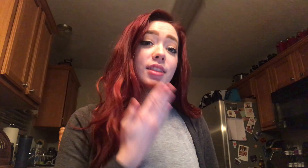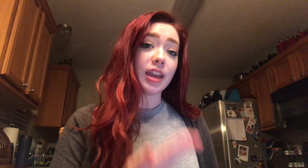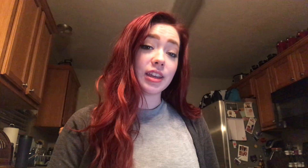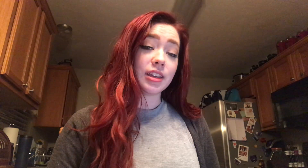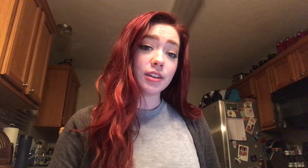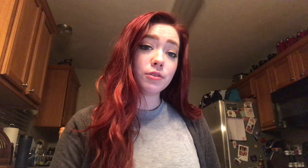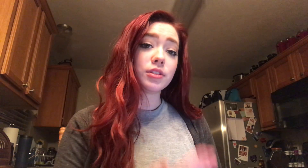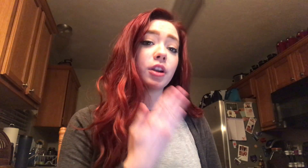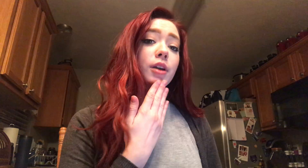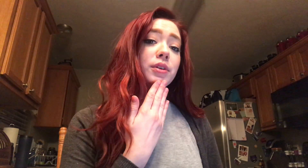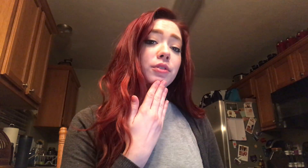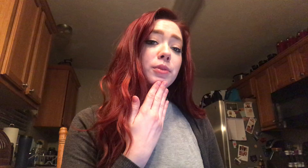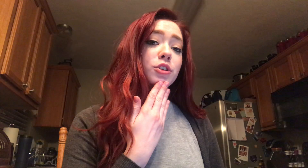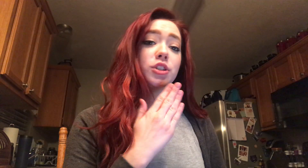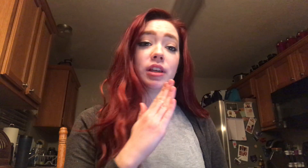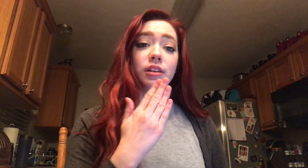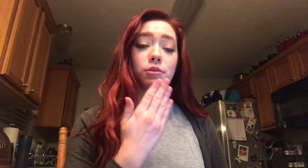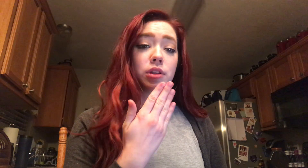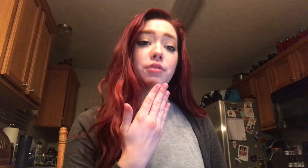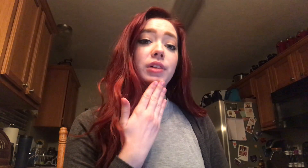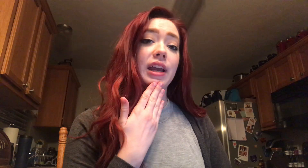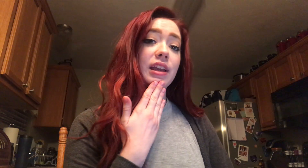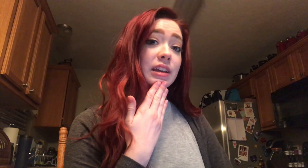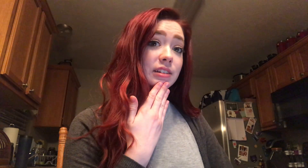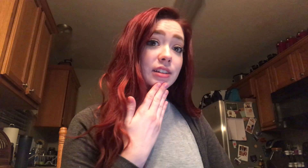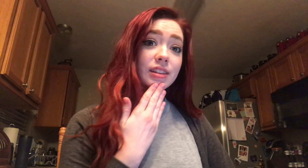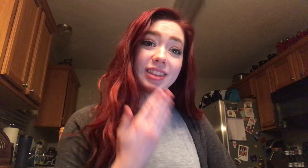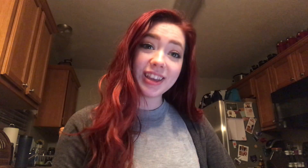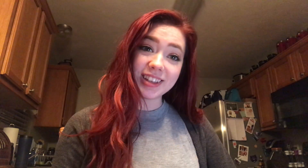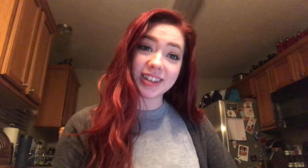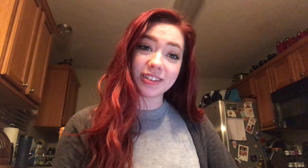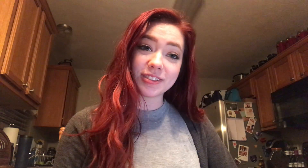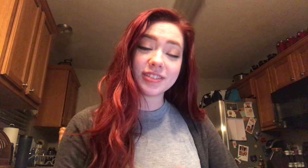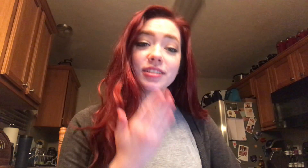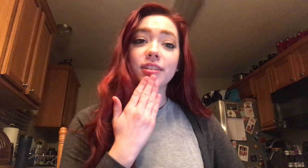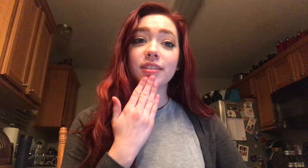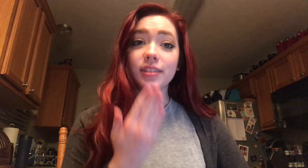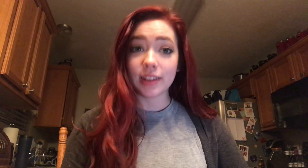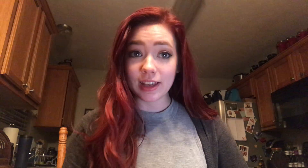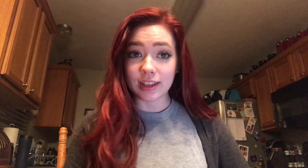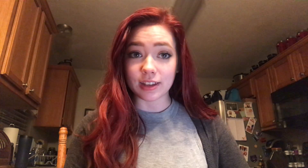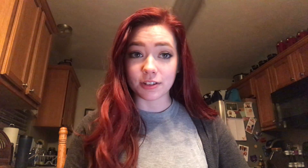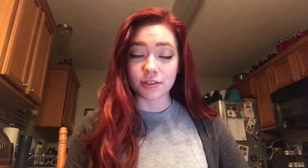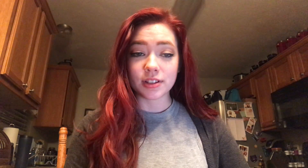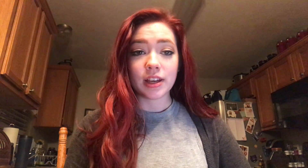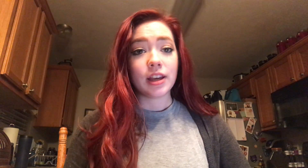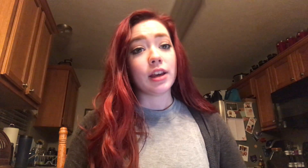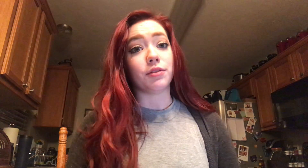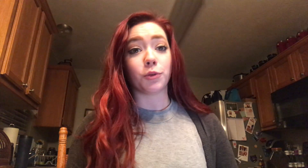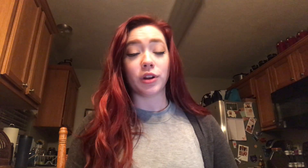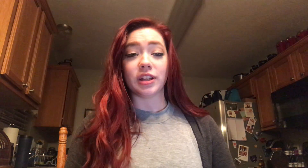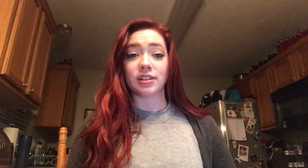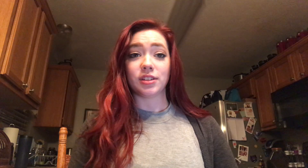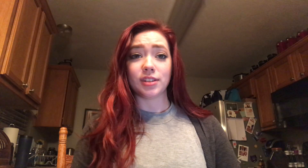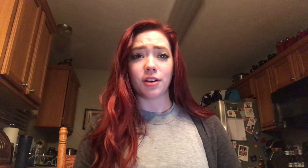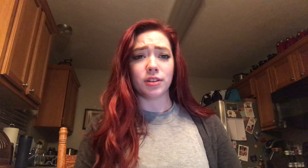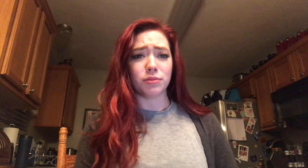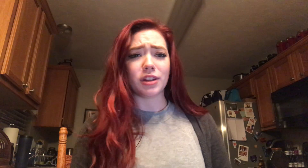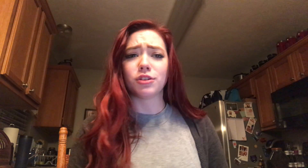Thank you. You're coming from your chin with a flat hand. Thank you. Thank you. If you're wanting to tell them that you're